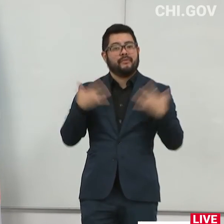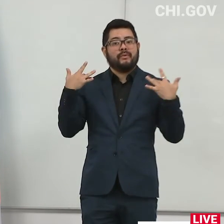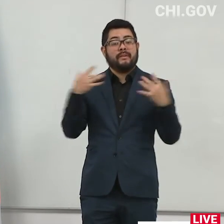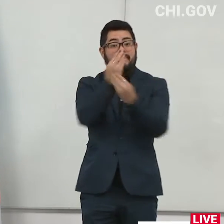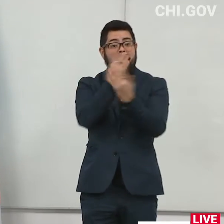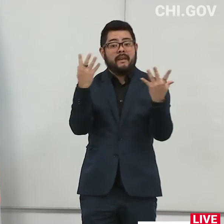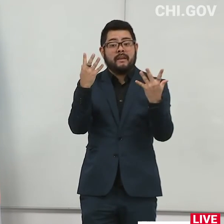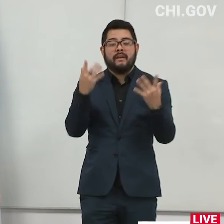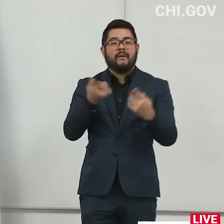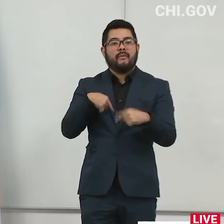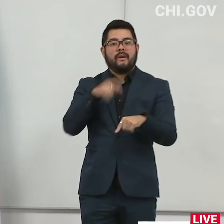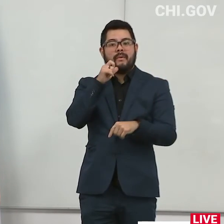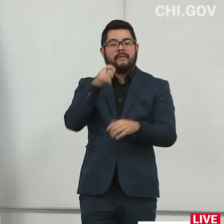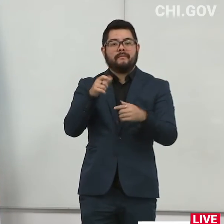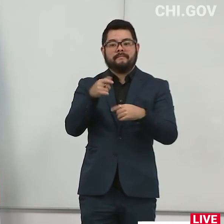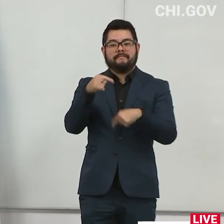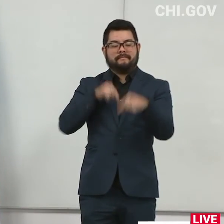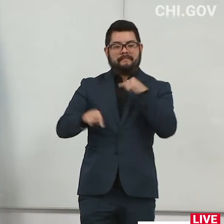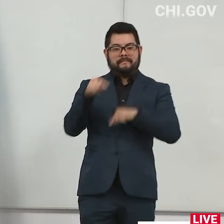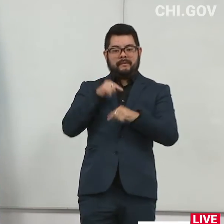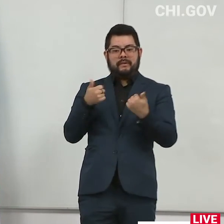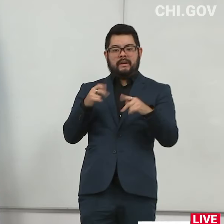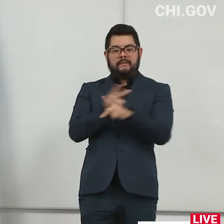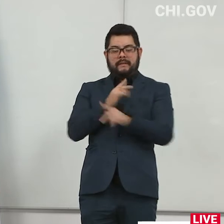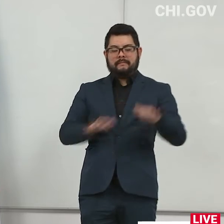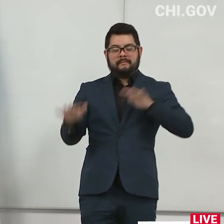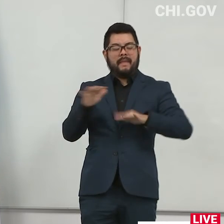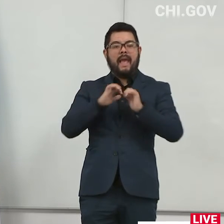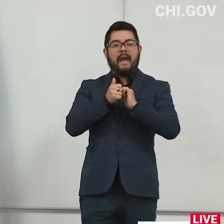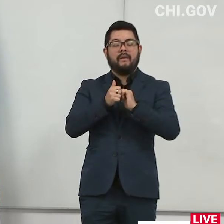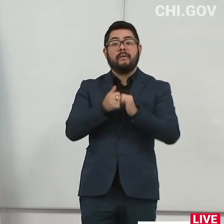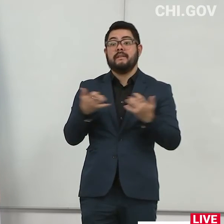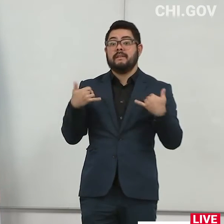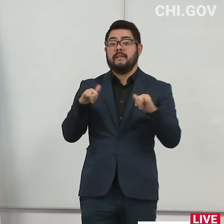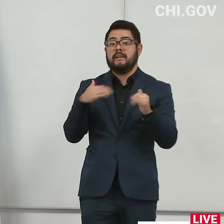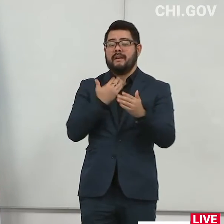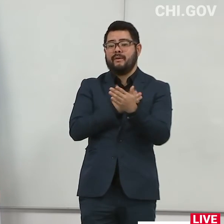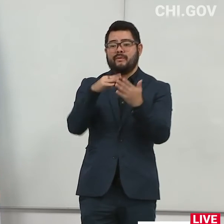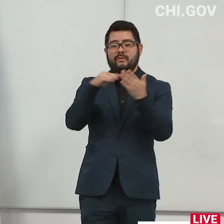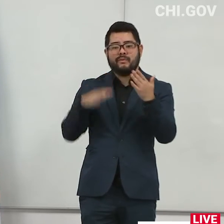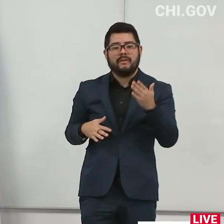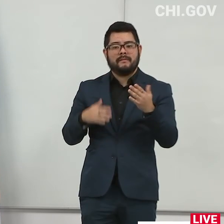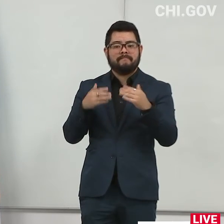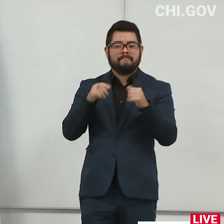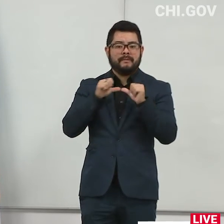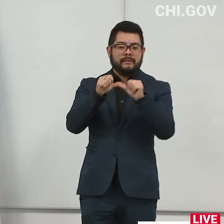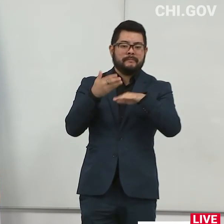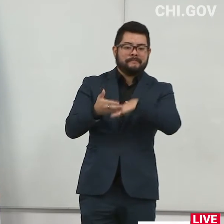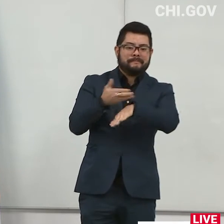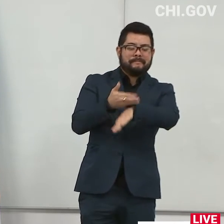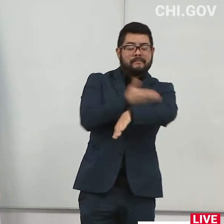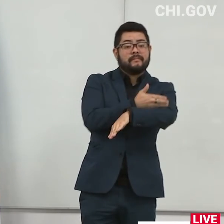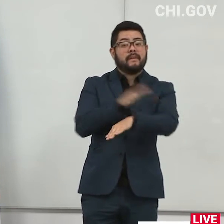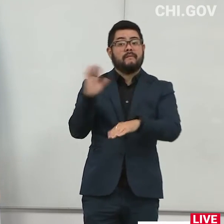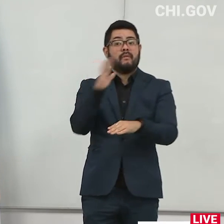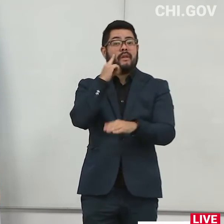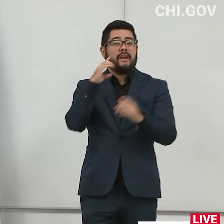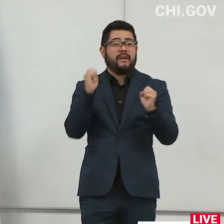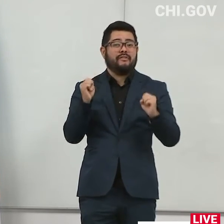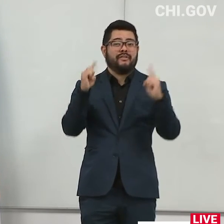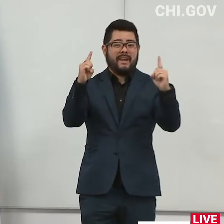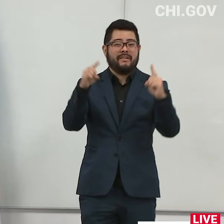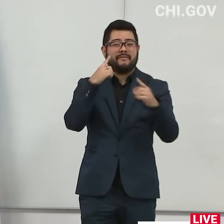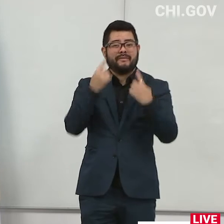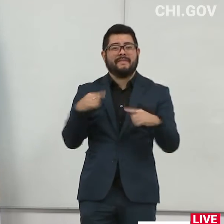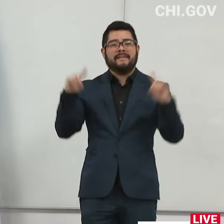instead of taking a step back, our students still managed to take another huge leap forward in their journey towards